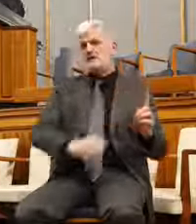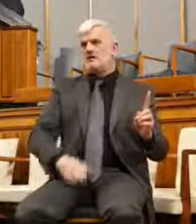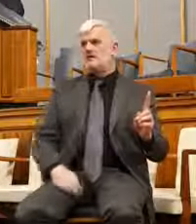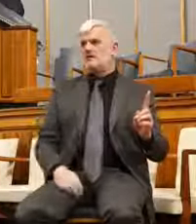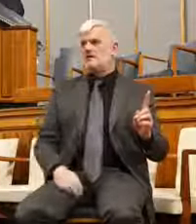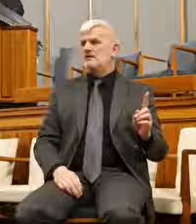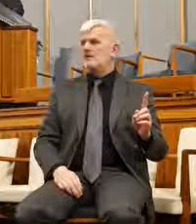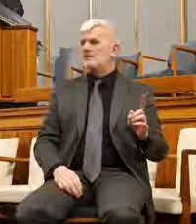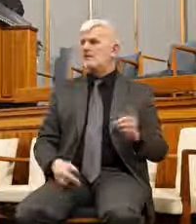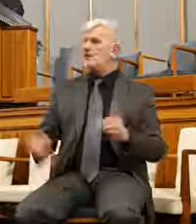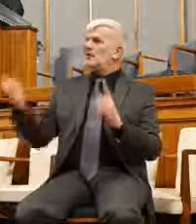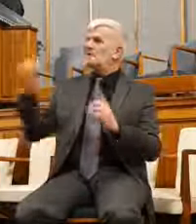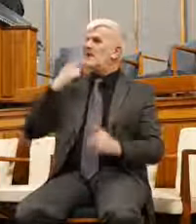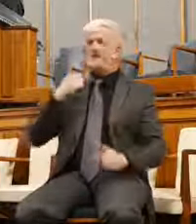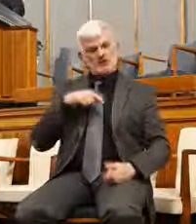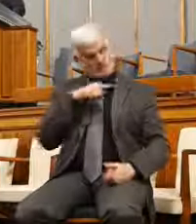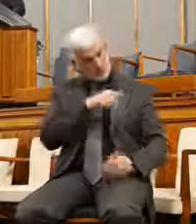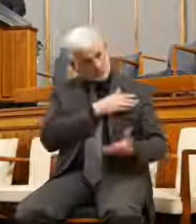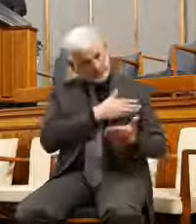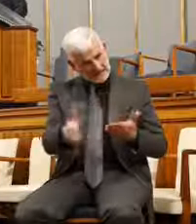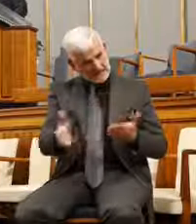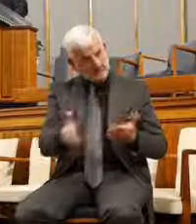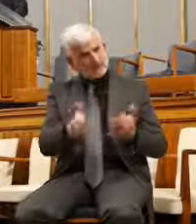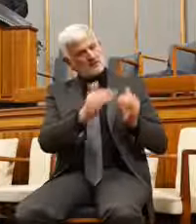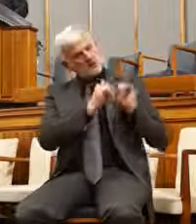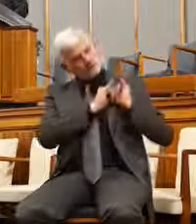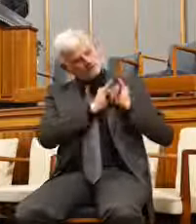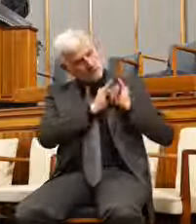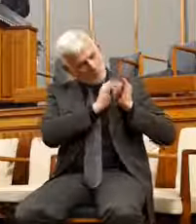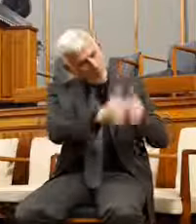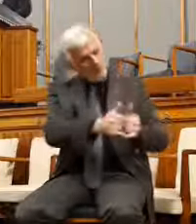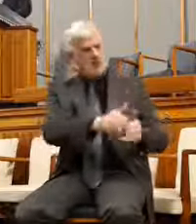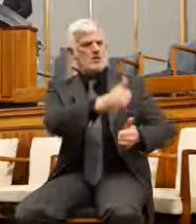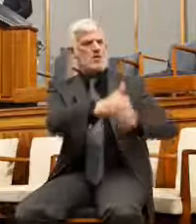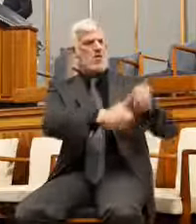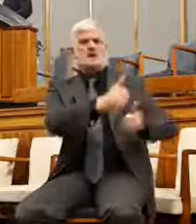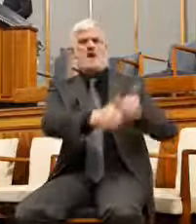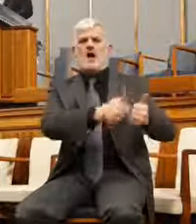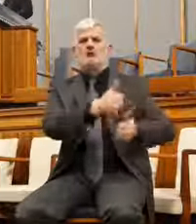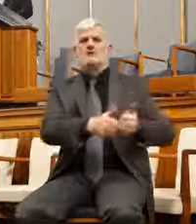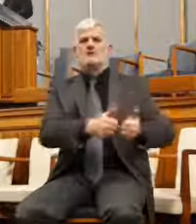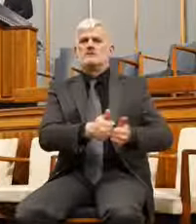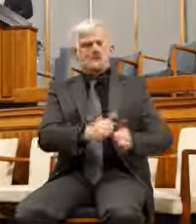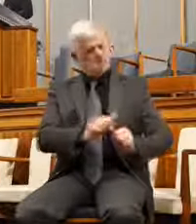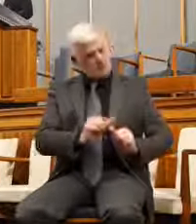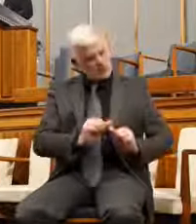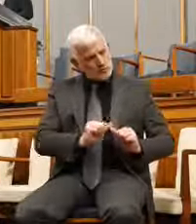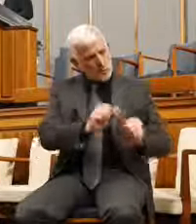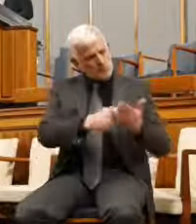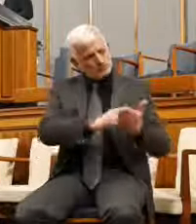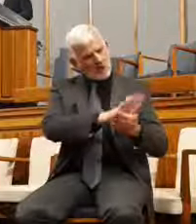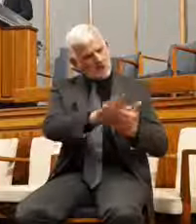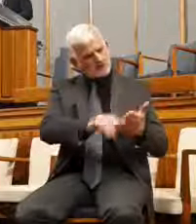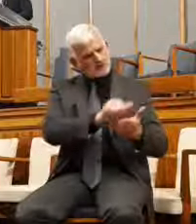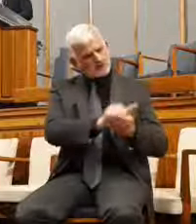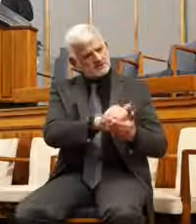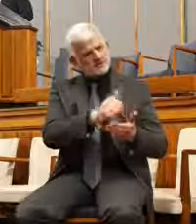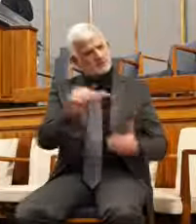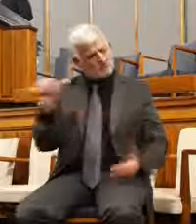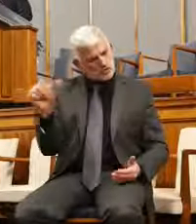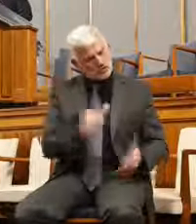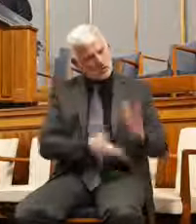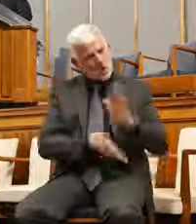clean, but also to reward you as though by your own righteousness you